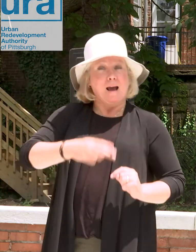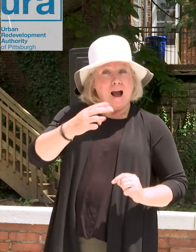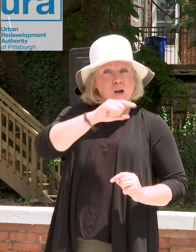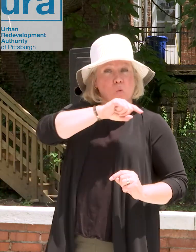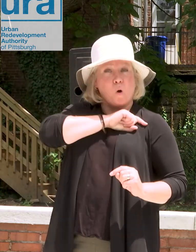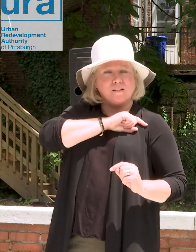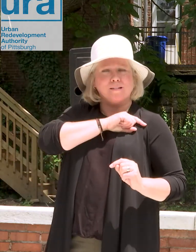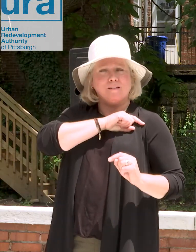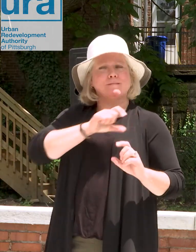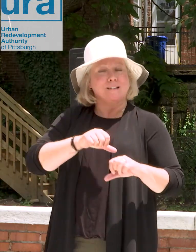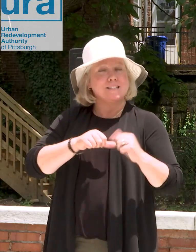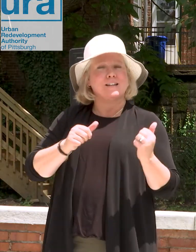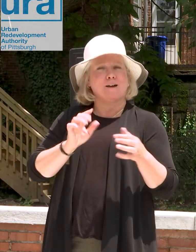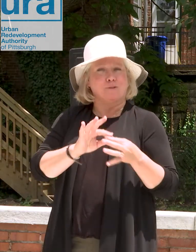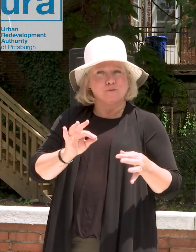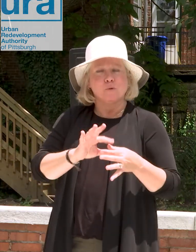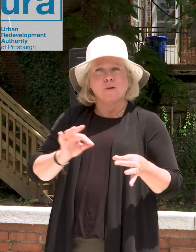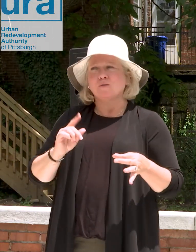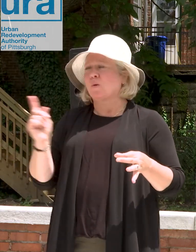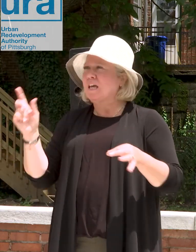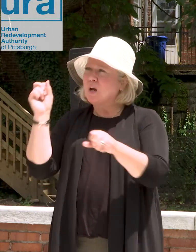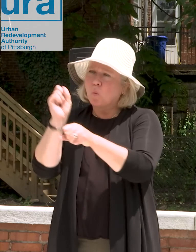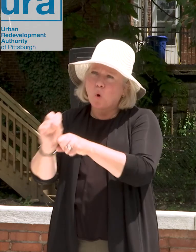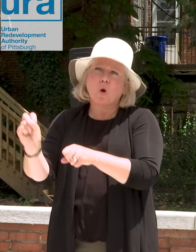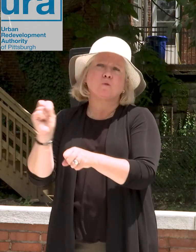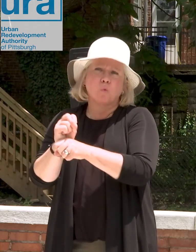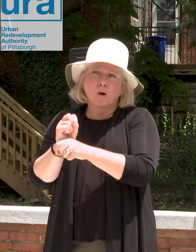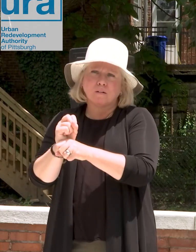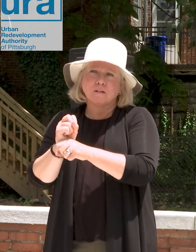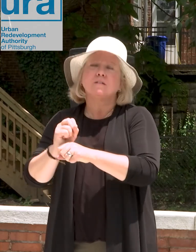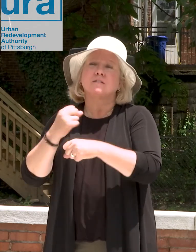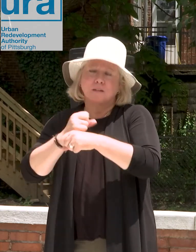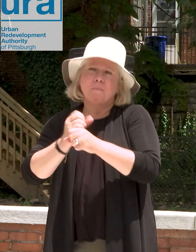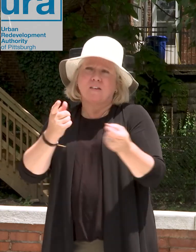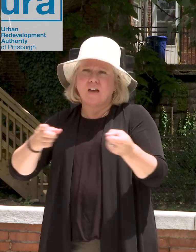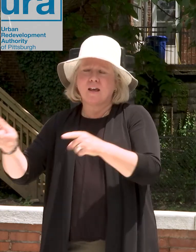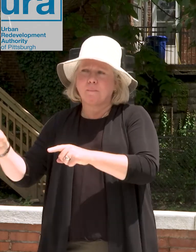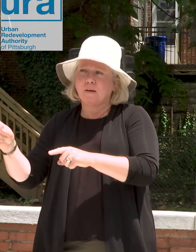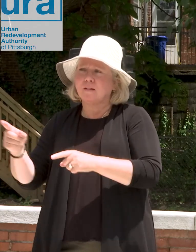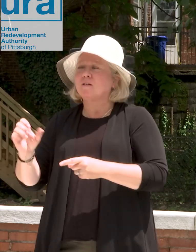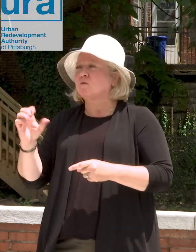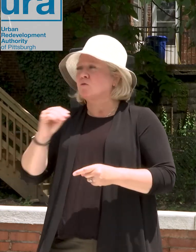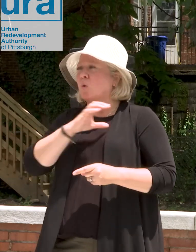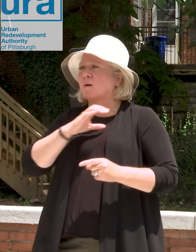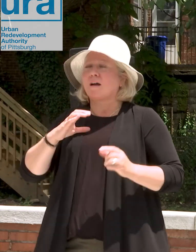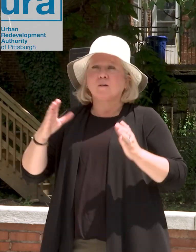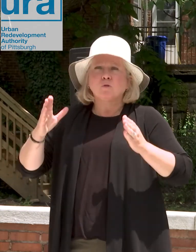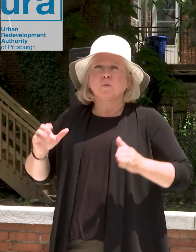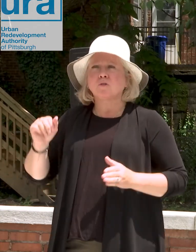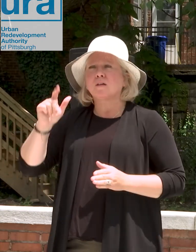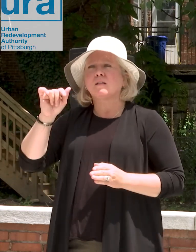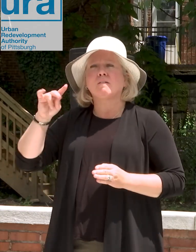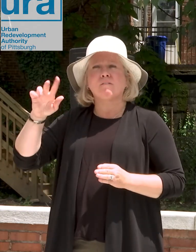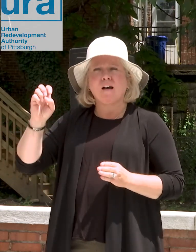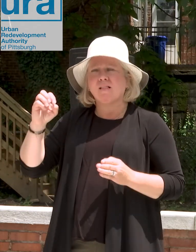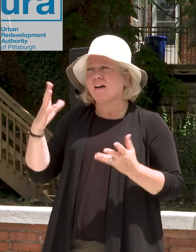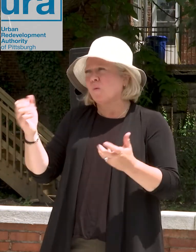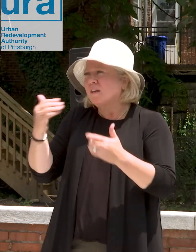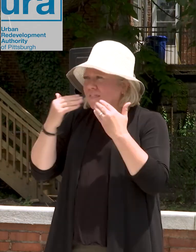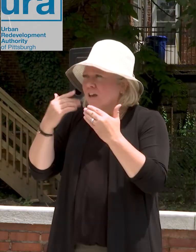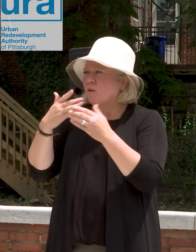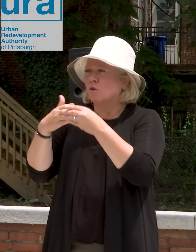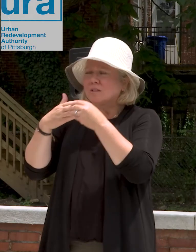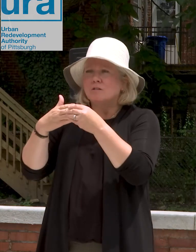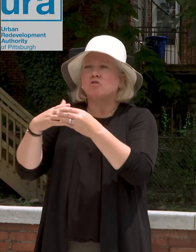tirelessly on council to that end. So I'd like to bring up Councilman Lavelle for a few brief remarks and again thank him for his leadership.